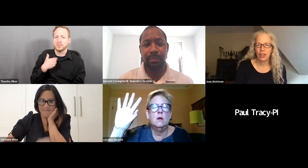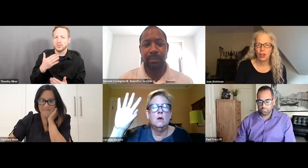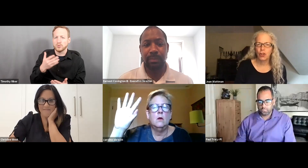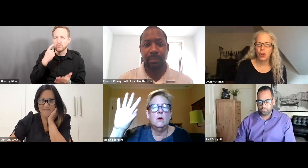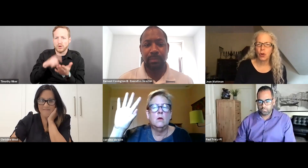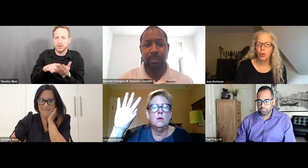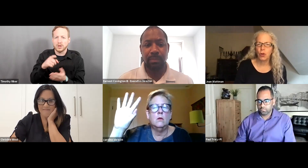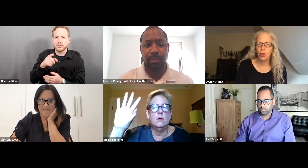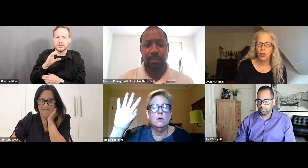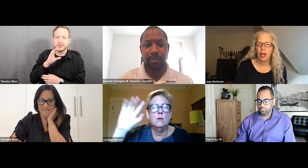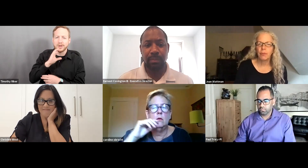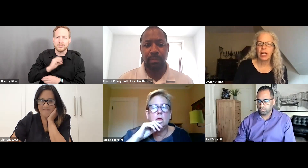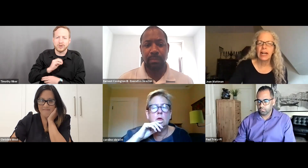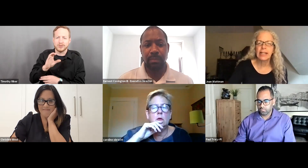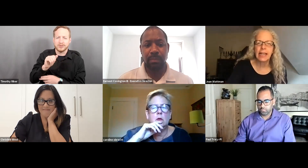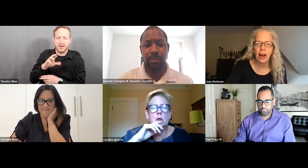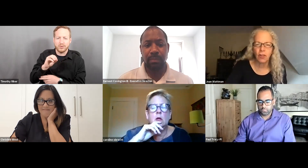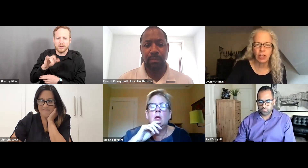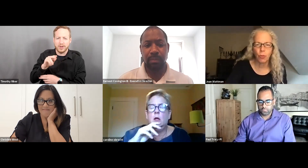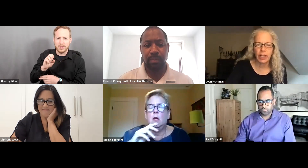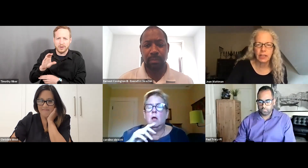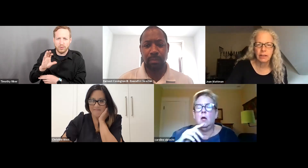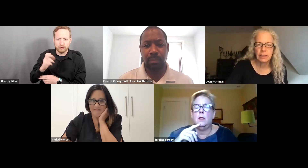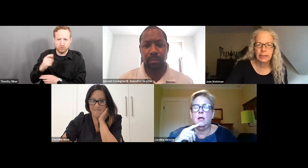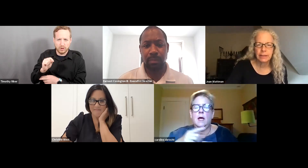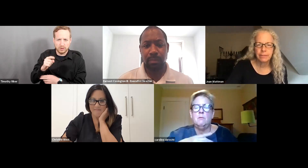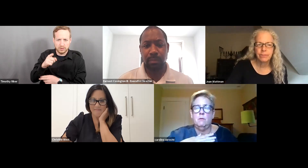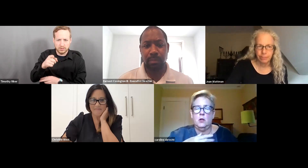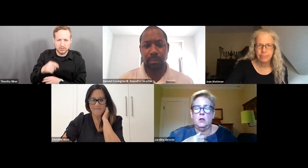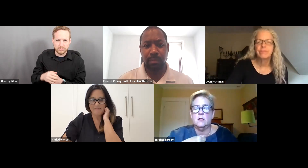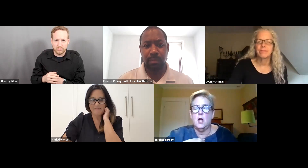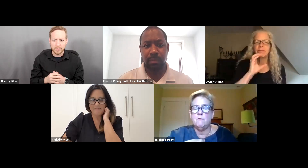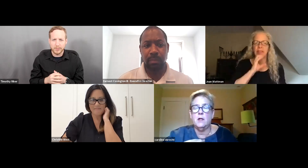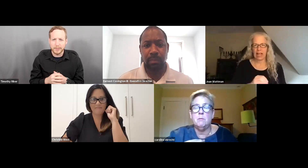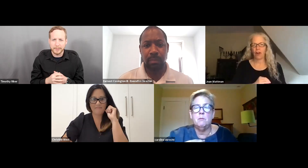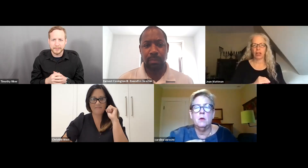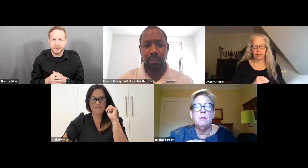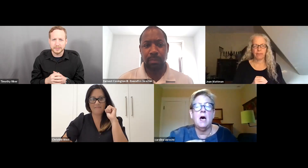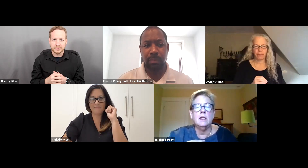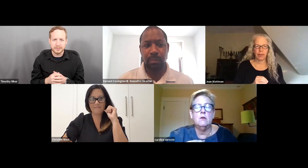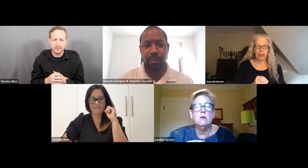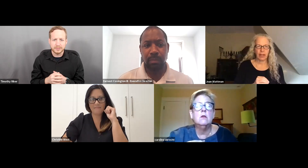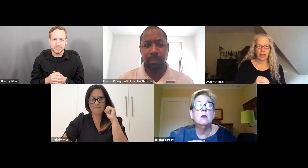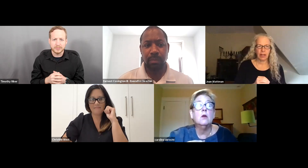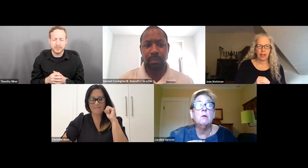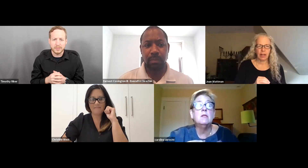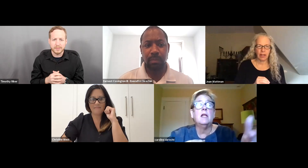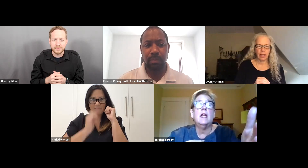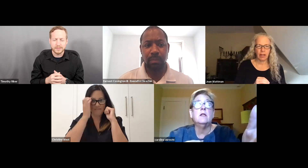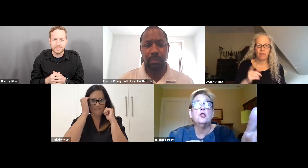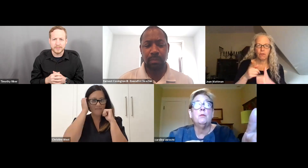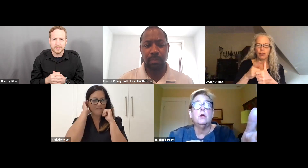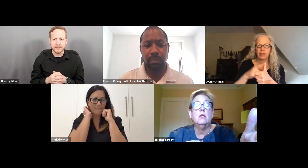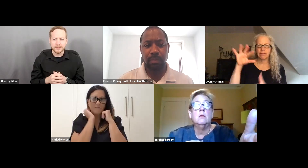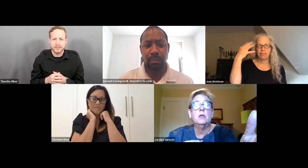Okay. So I'm recognizing Carolyn Obrecht. Okay, I'm going to Wait start for off the and interpreter, please. apologize. Wait Oh, for the please interpreter,